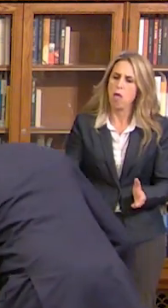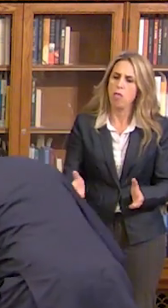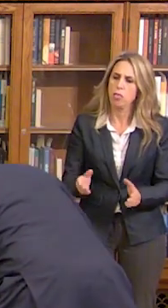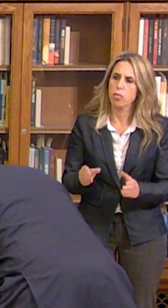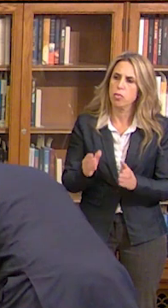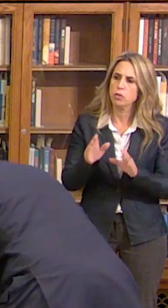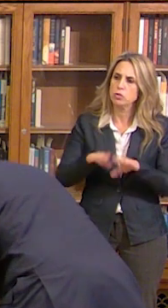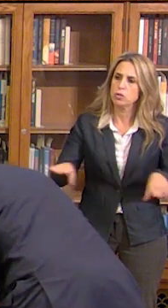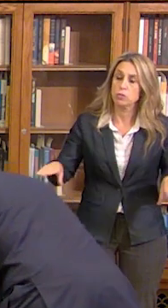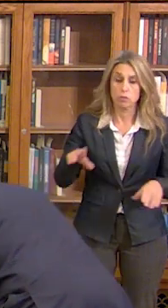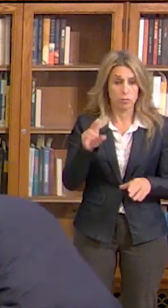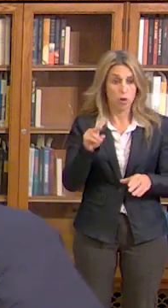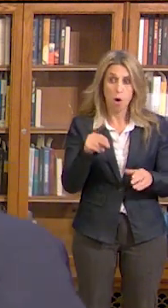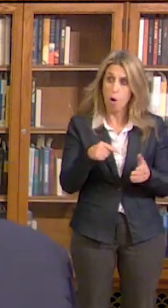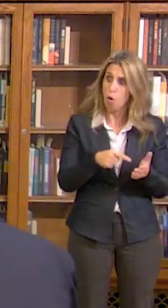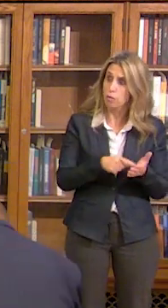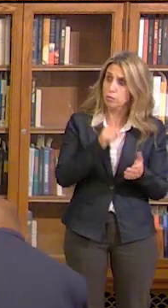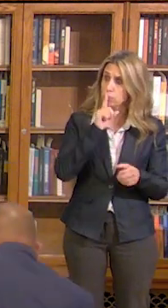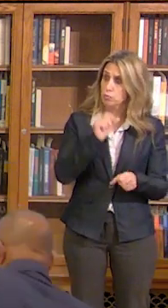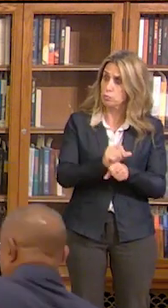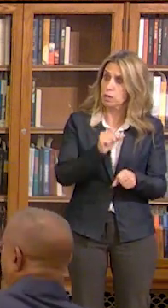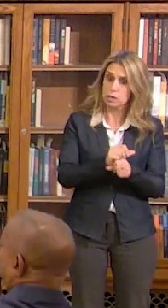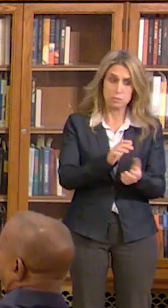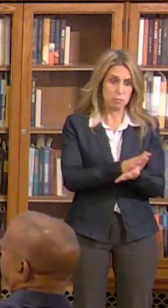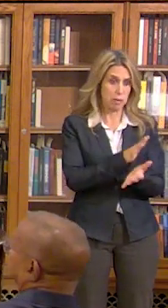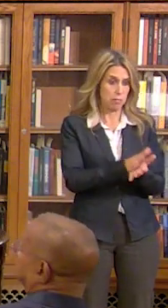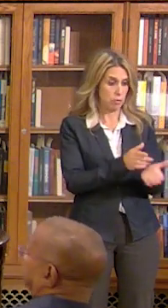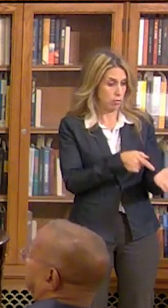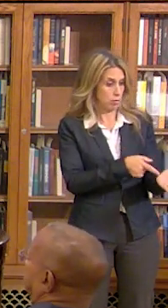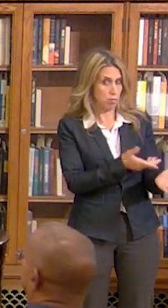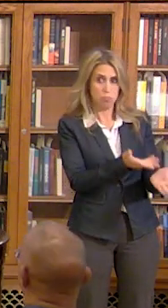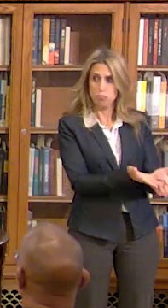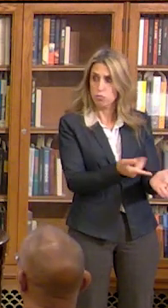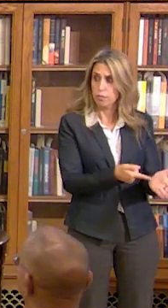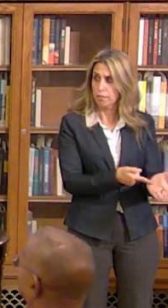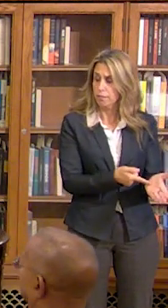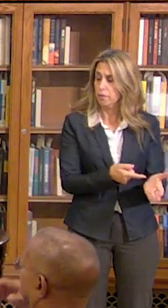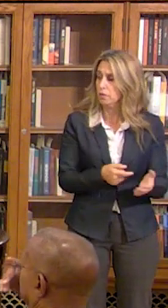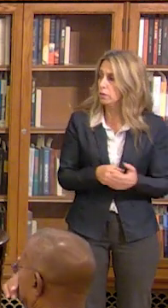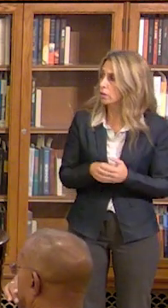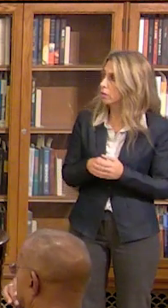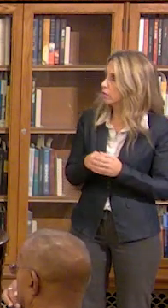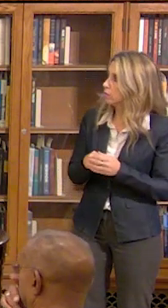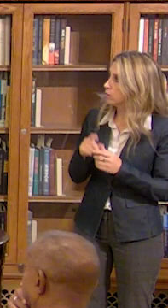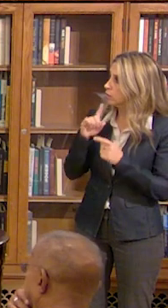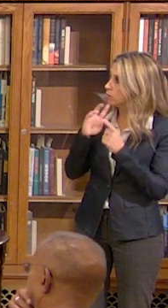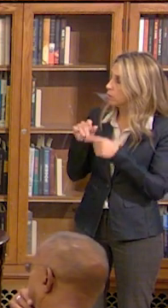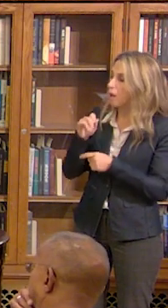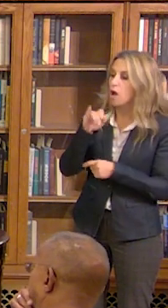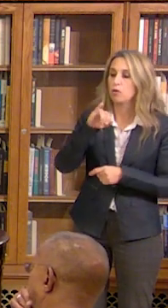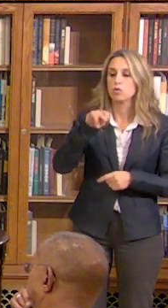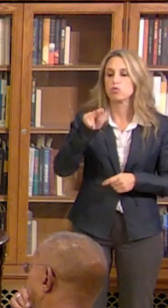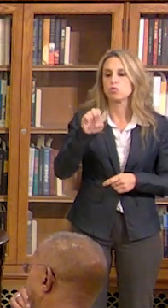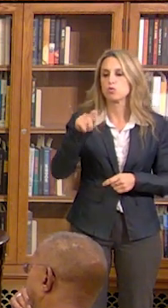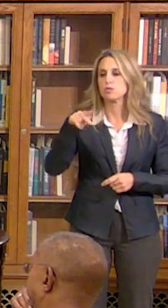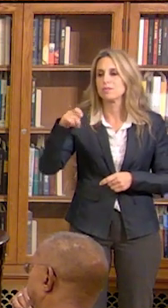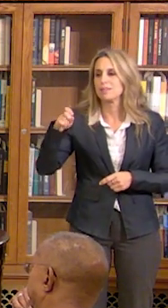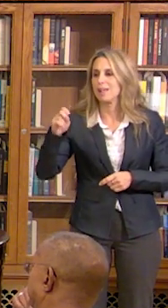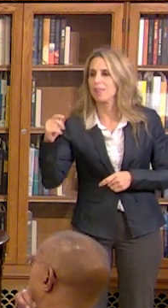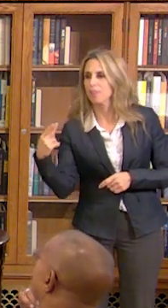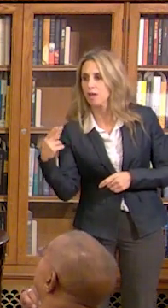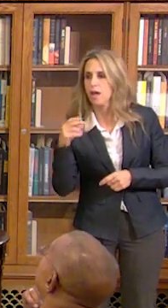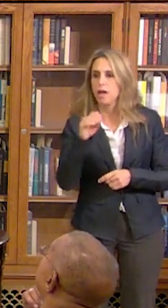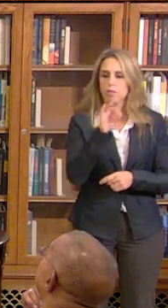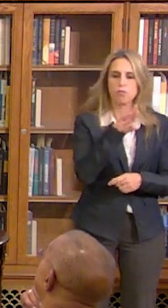the document this is what we're talking about so when we talk about juneth and we talk about Frederick